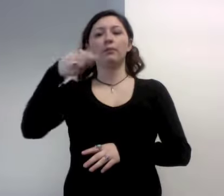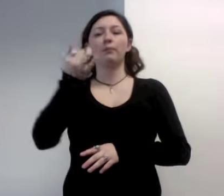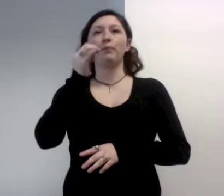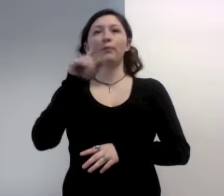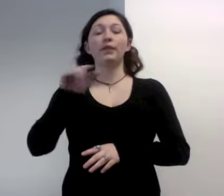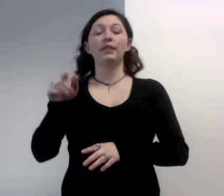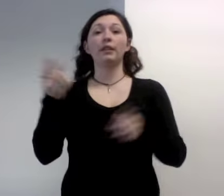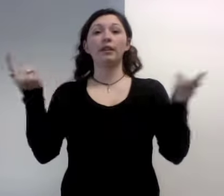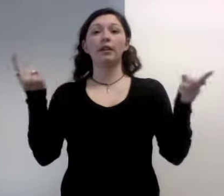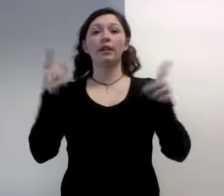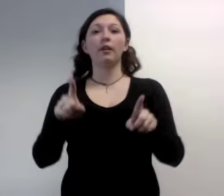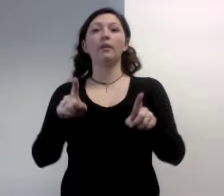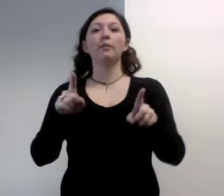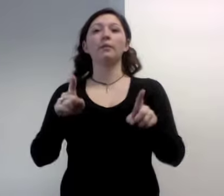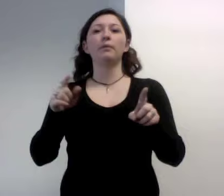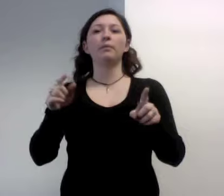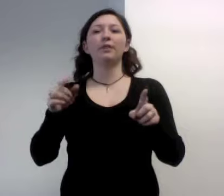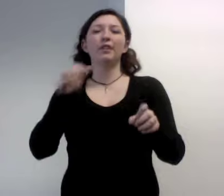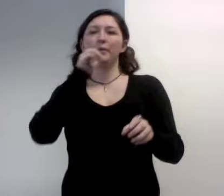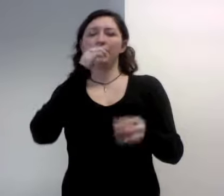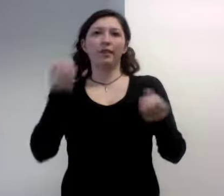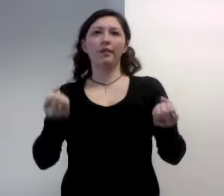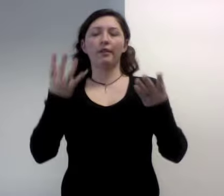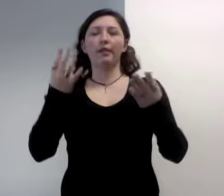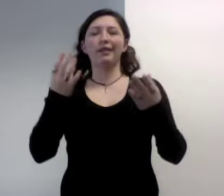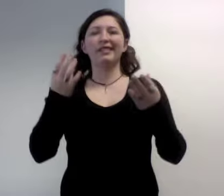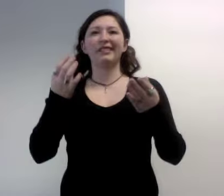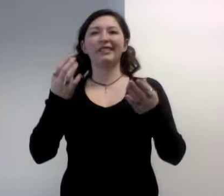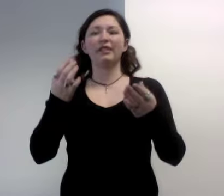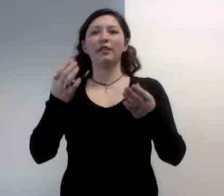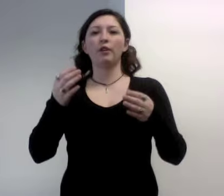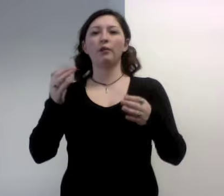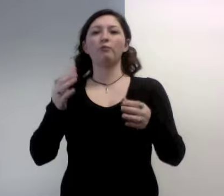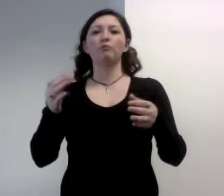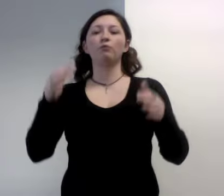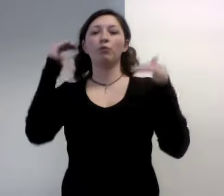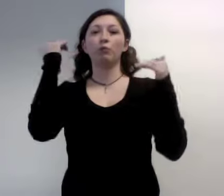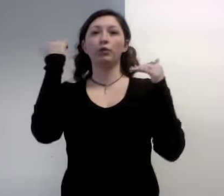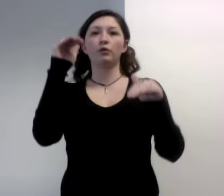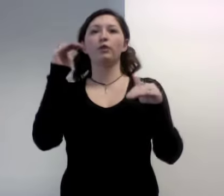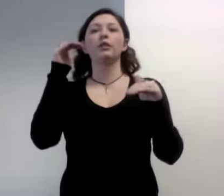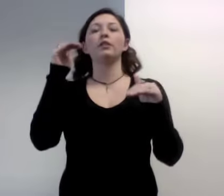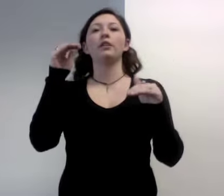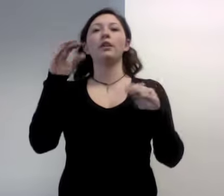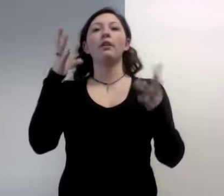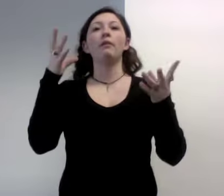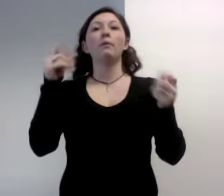there was little, if any, restrictions on what businesses could do.